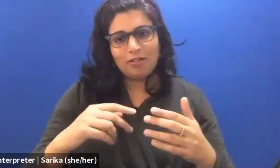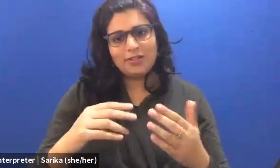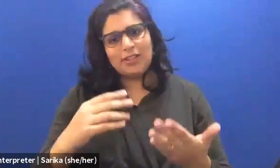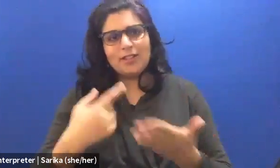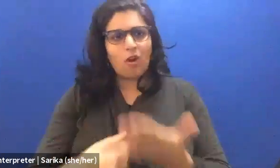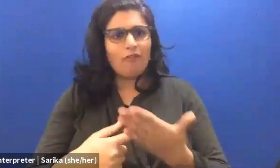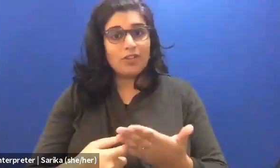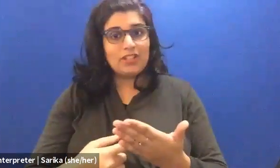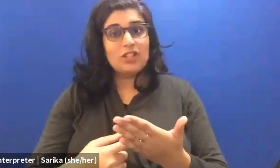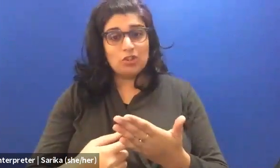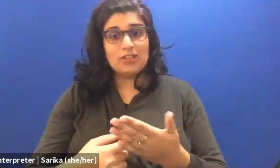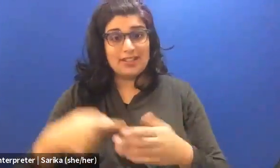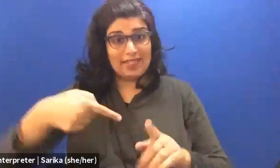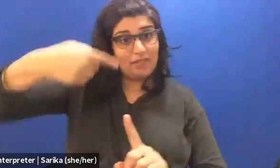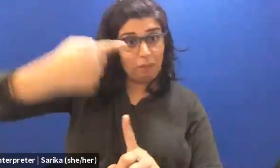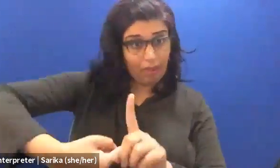weeks.